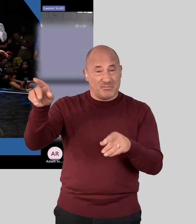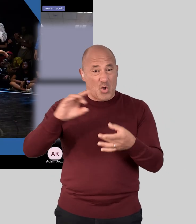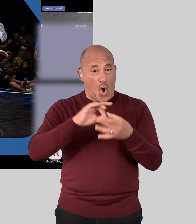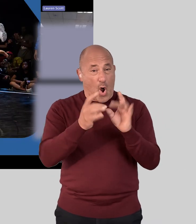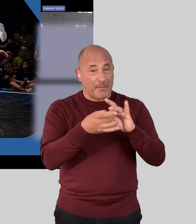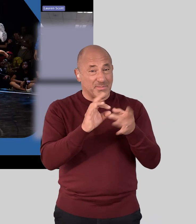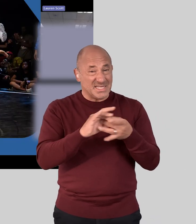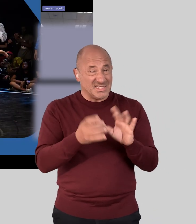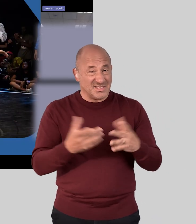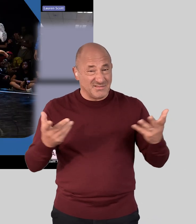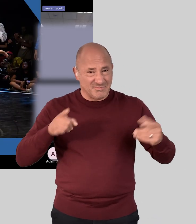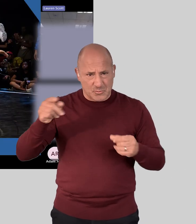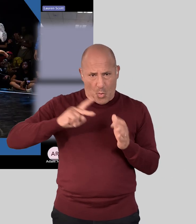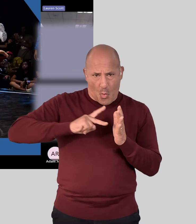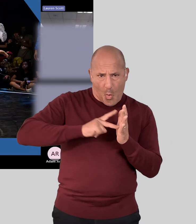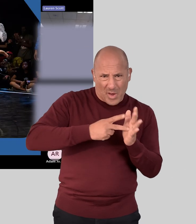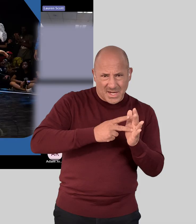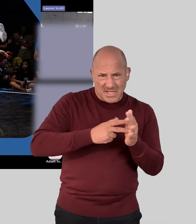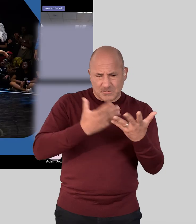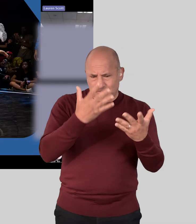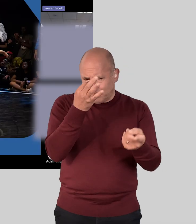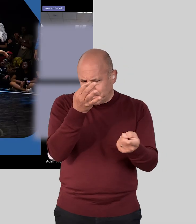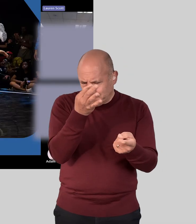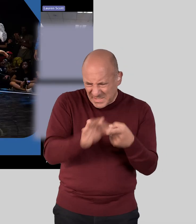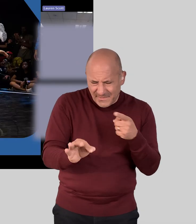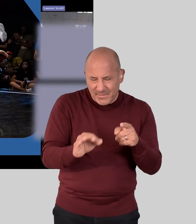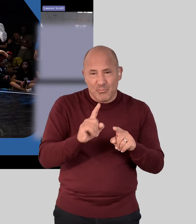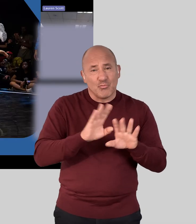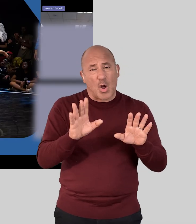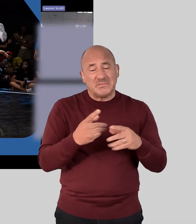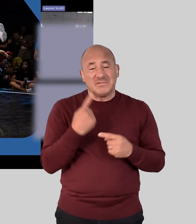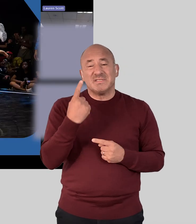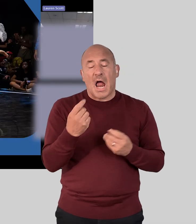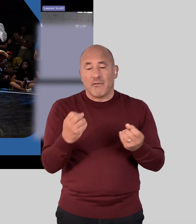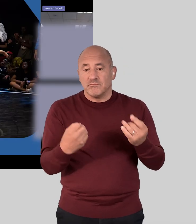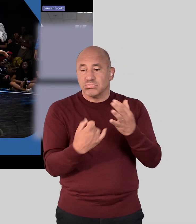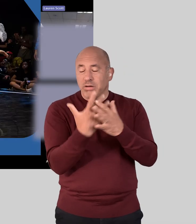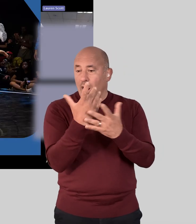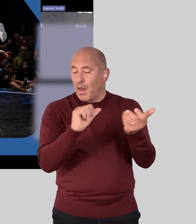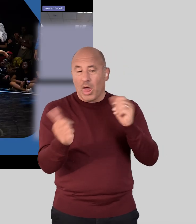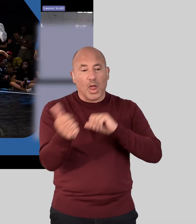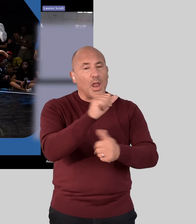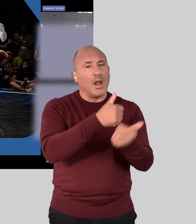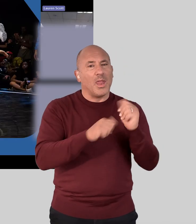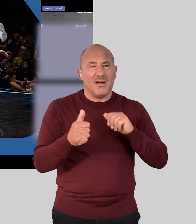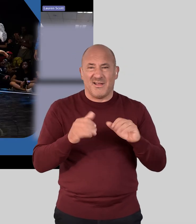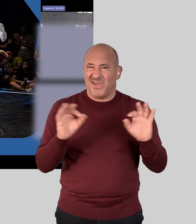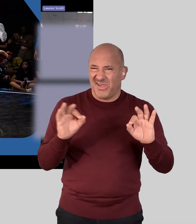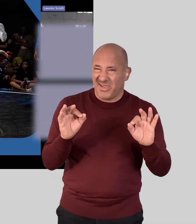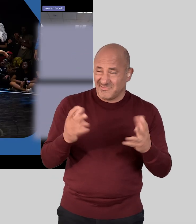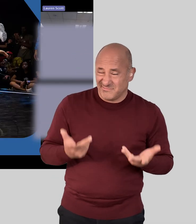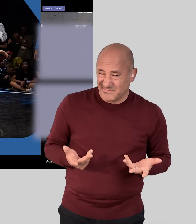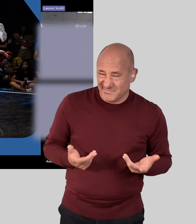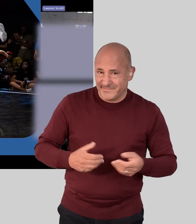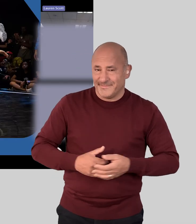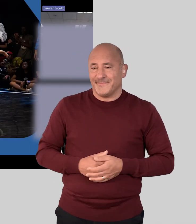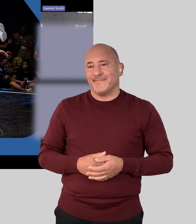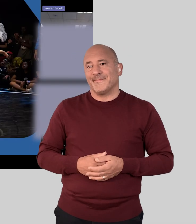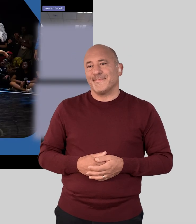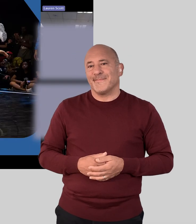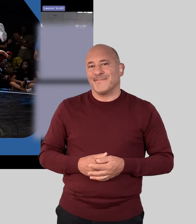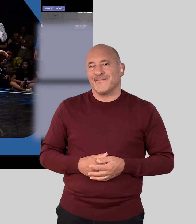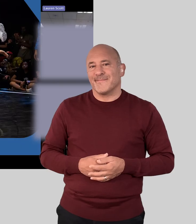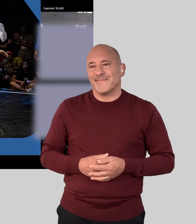battling and breaking, for example, like in the Olympics, it's more organized and specific and